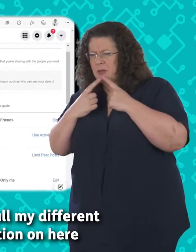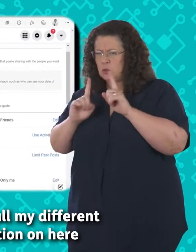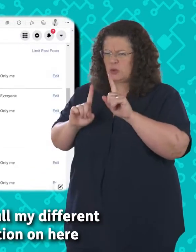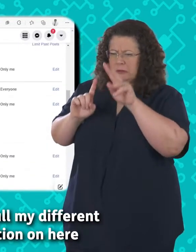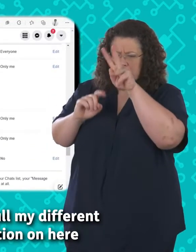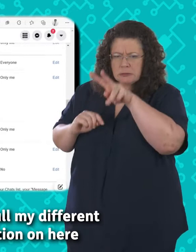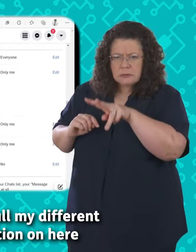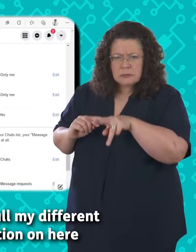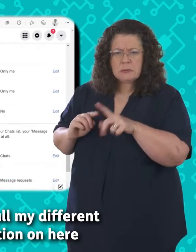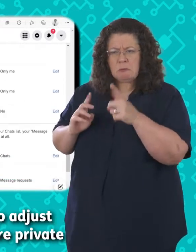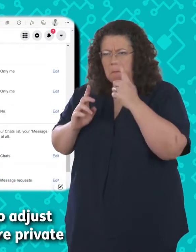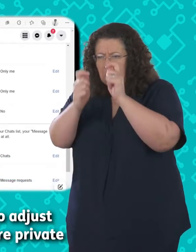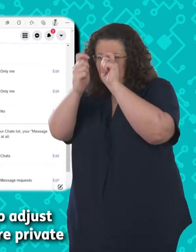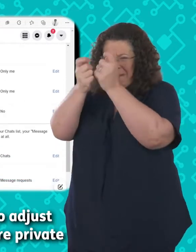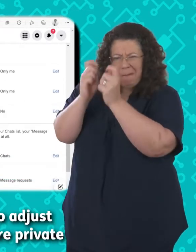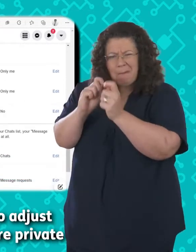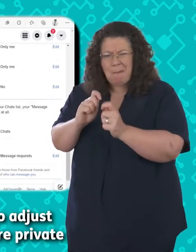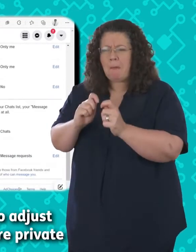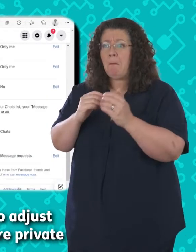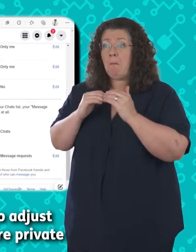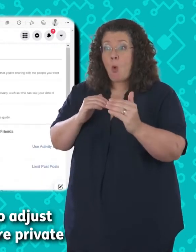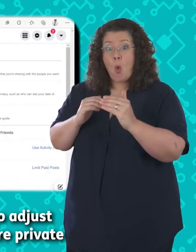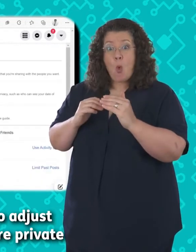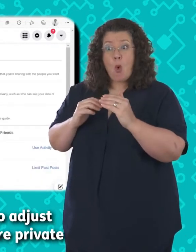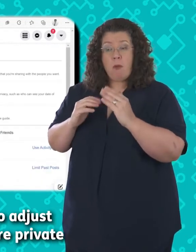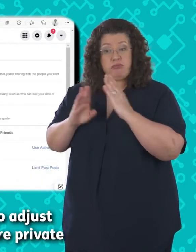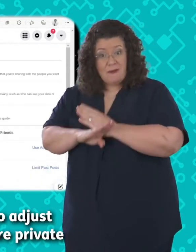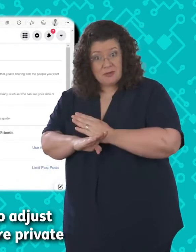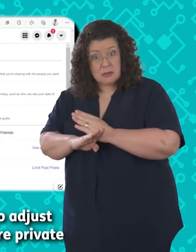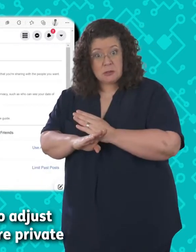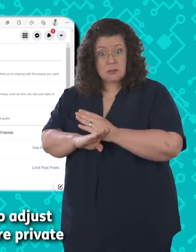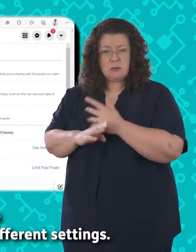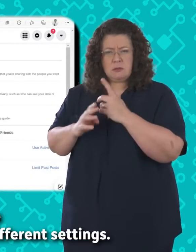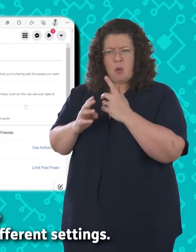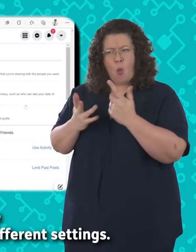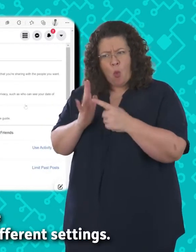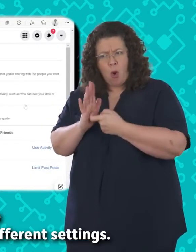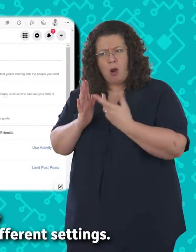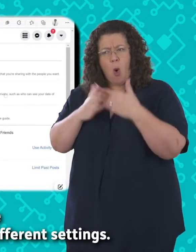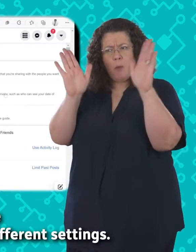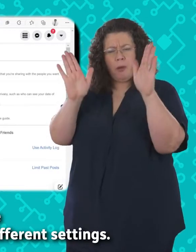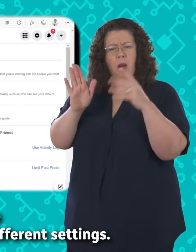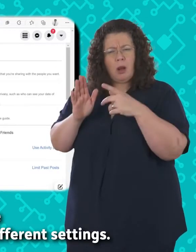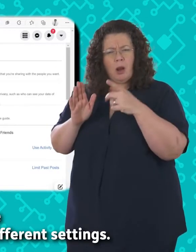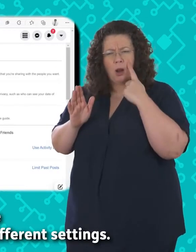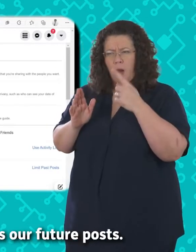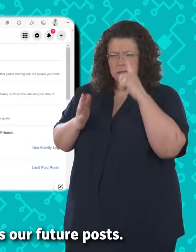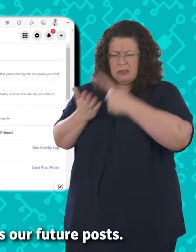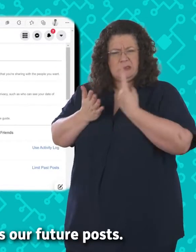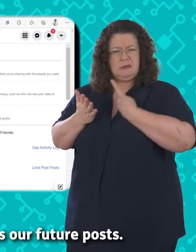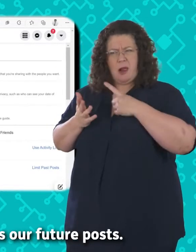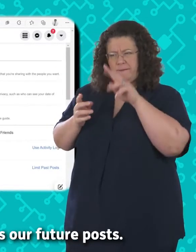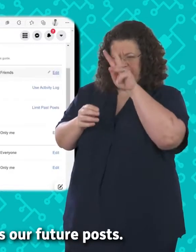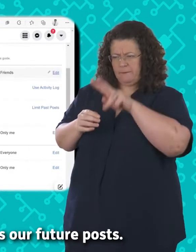different privacy information on here that I need to adjust to make it more private. So we can check loads of different settings. We